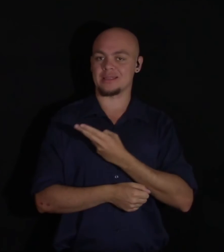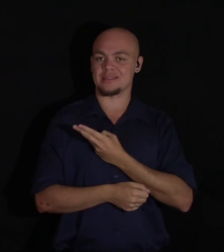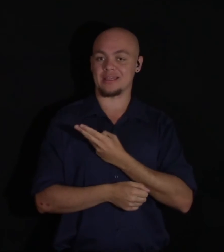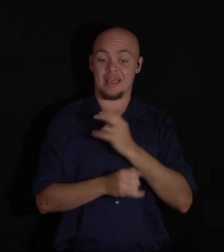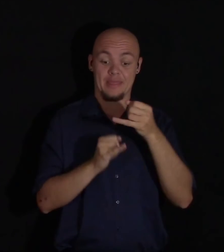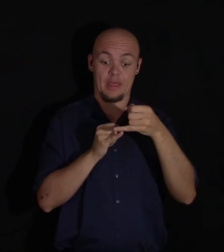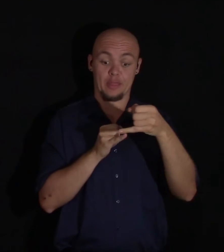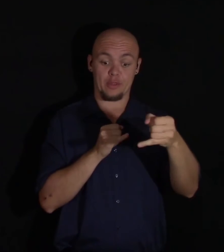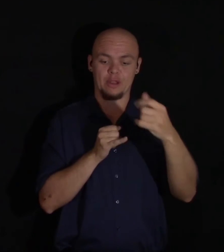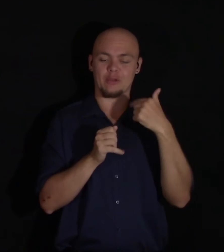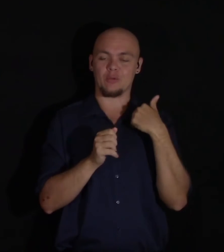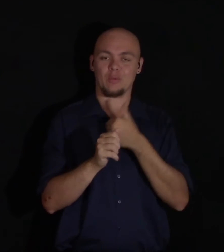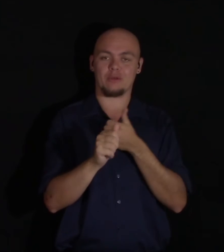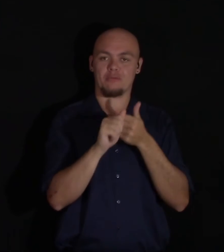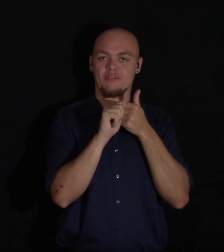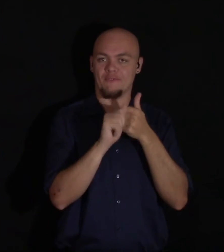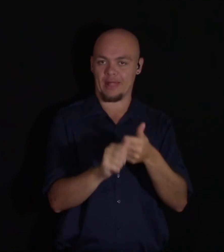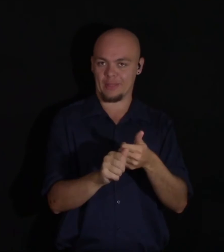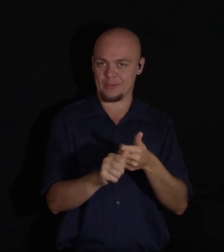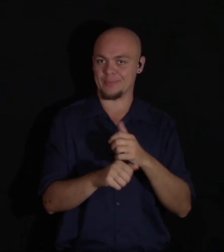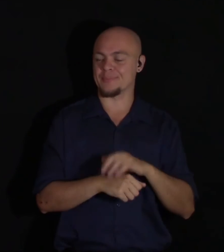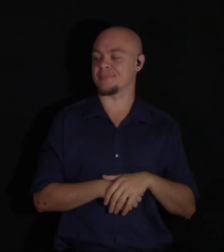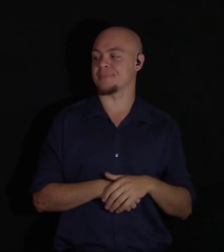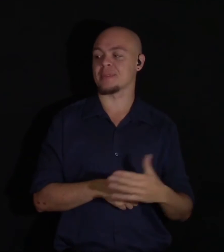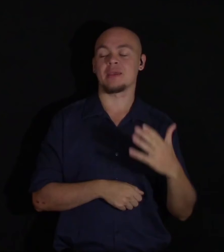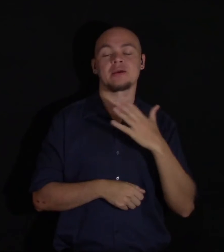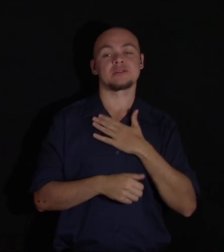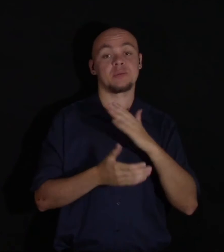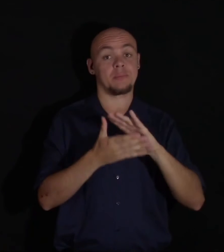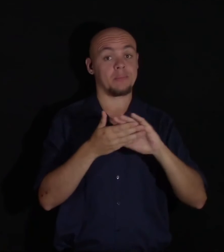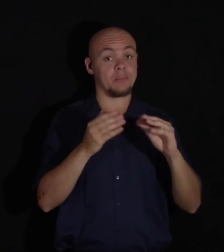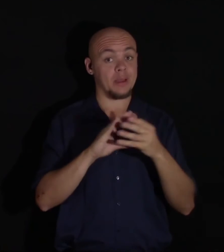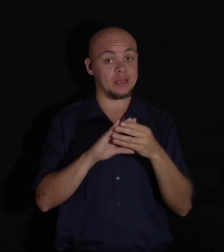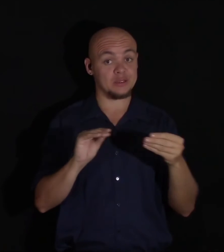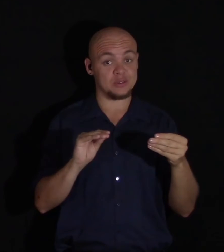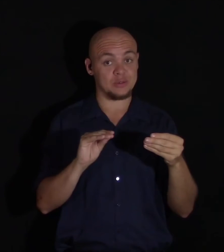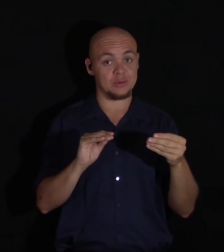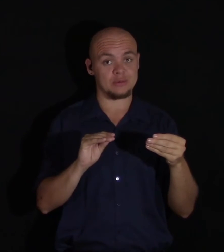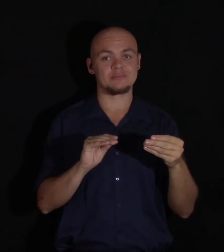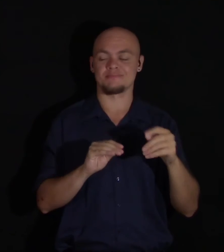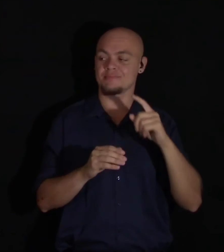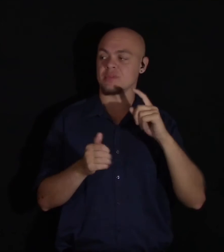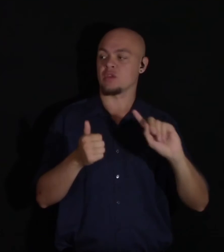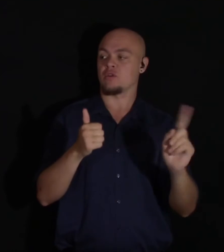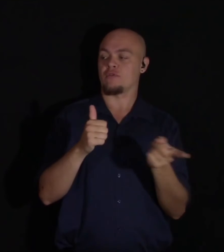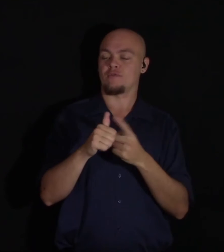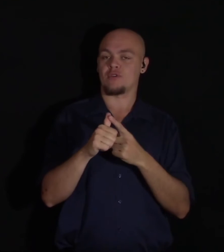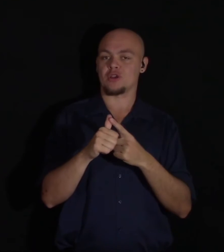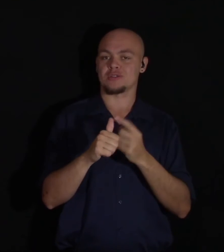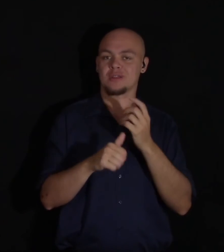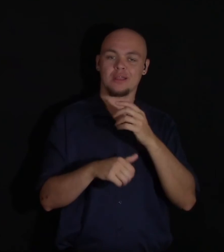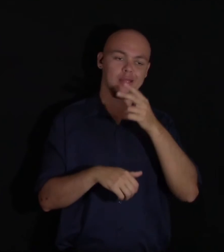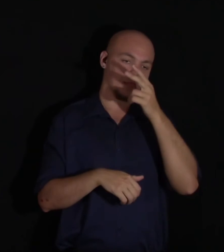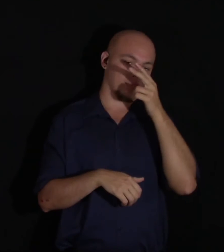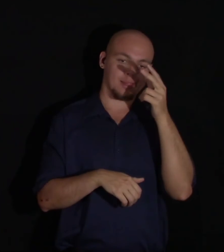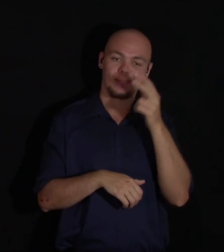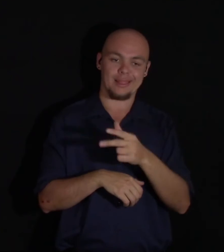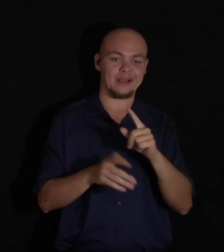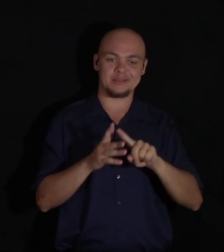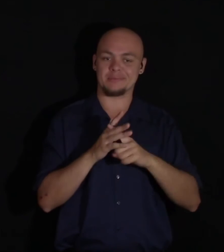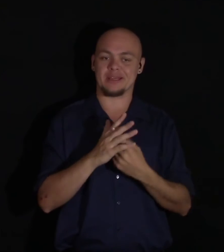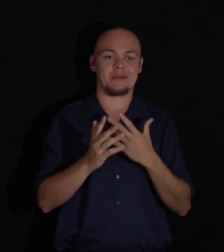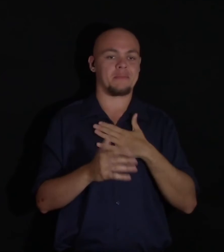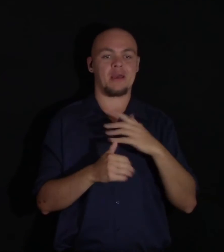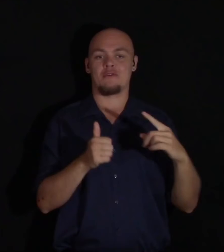follow that thread. In my story, We saw it first in the sloppy beginnings of my first